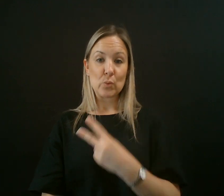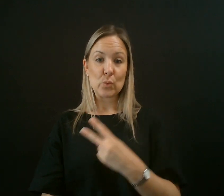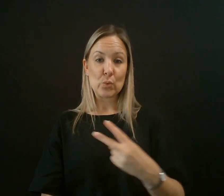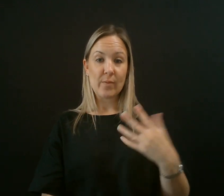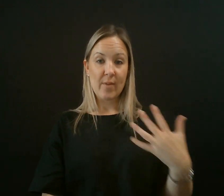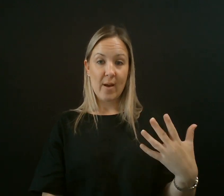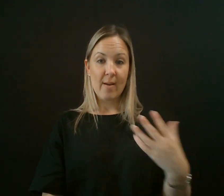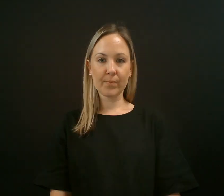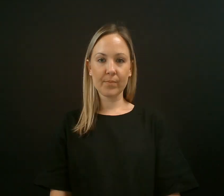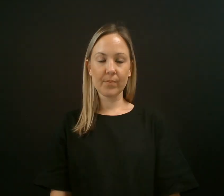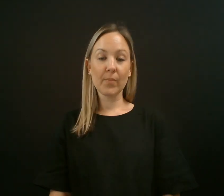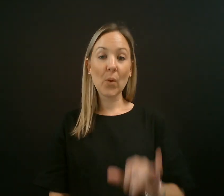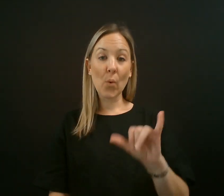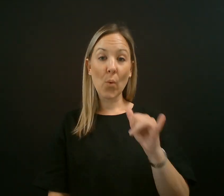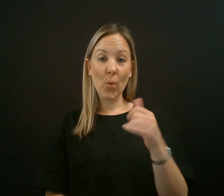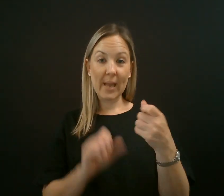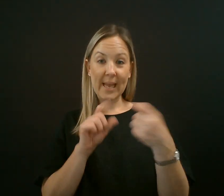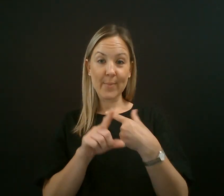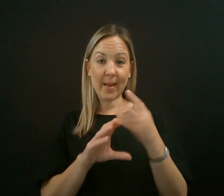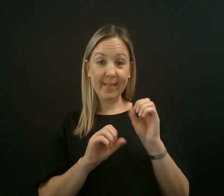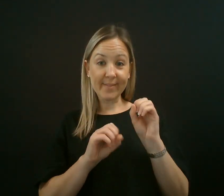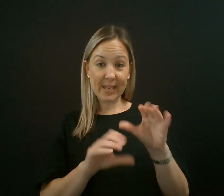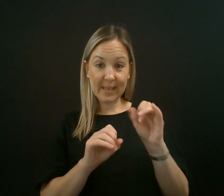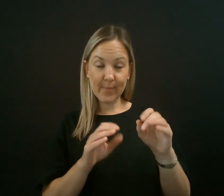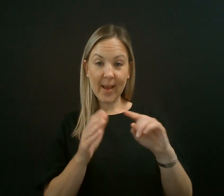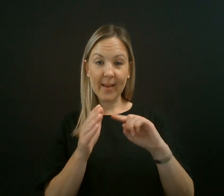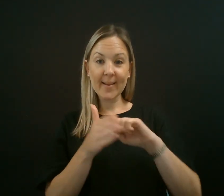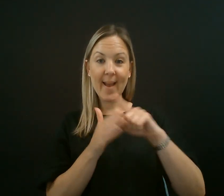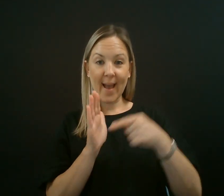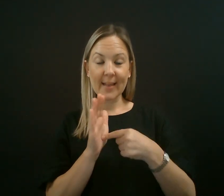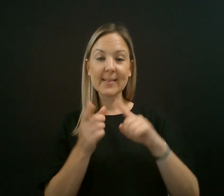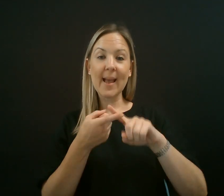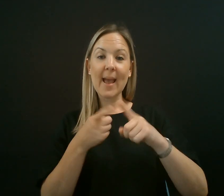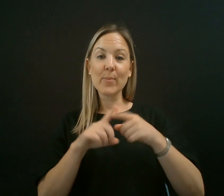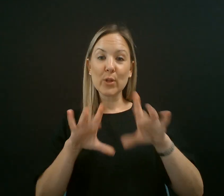369. Email feedback@ableaustralia.org.au.